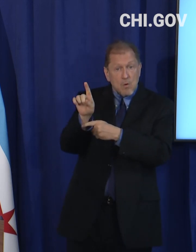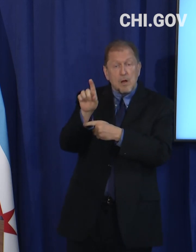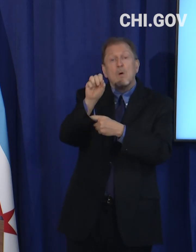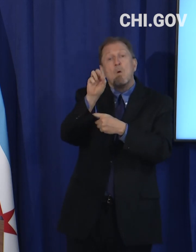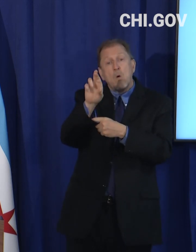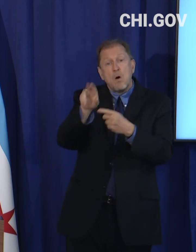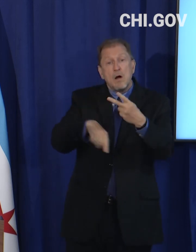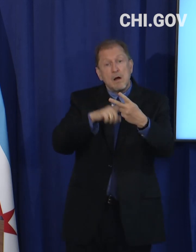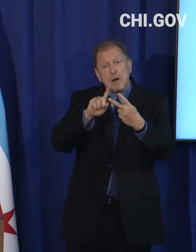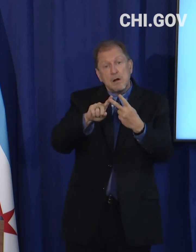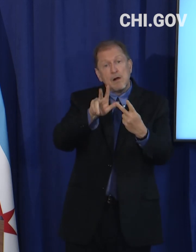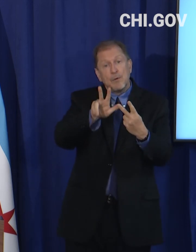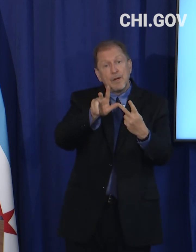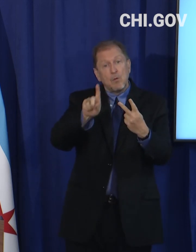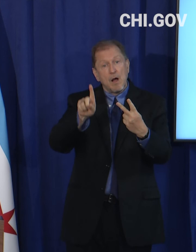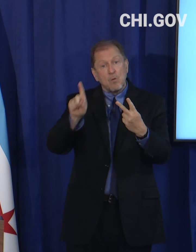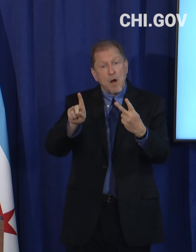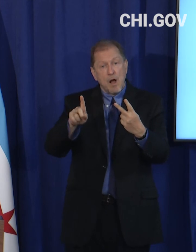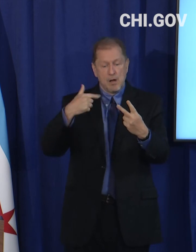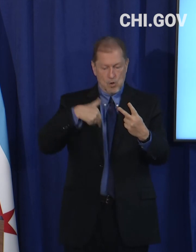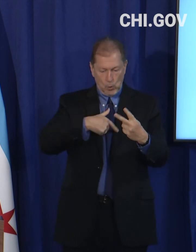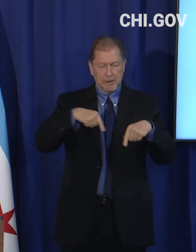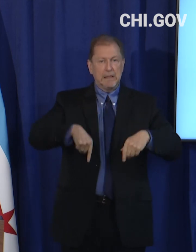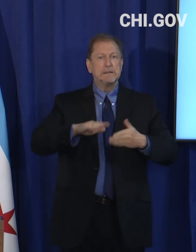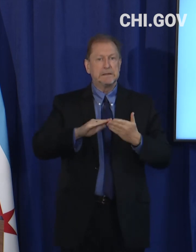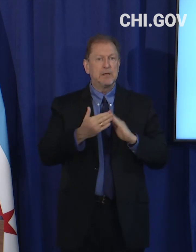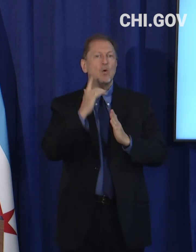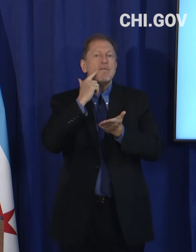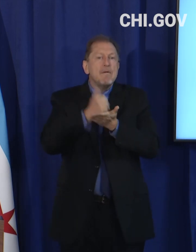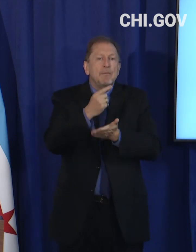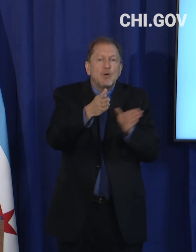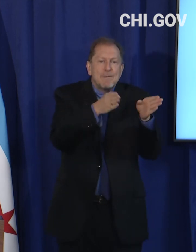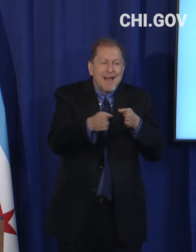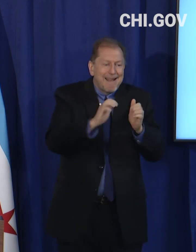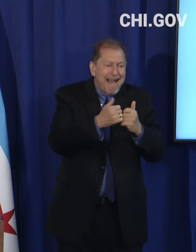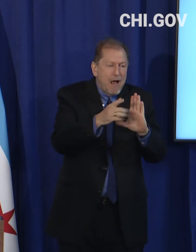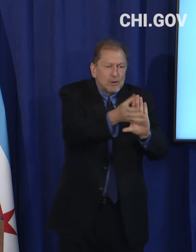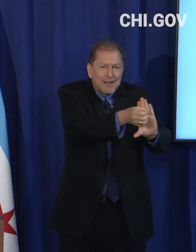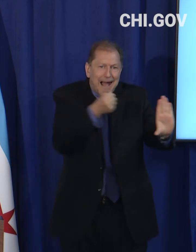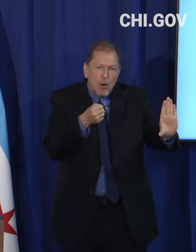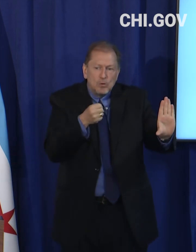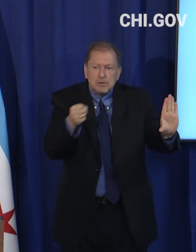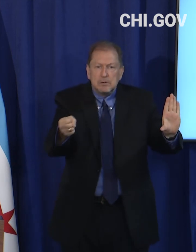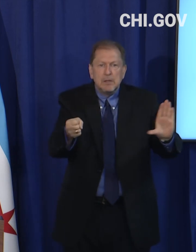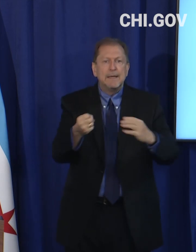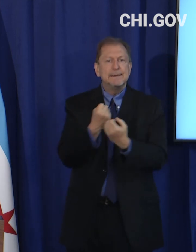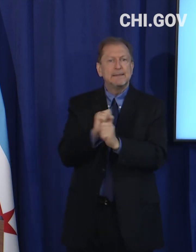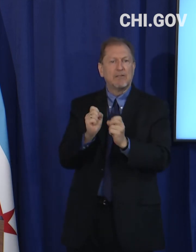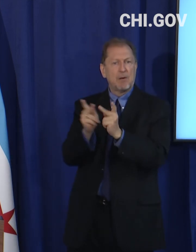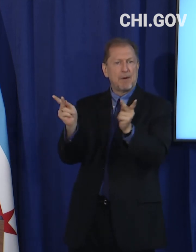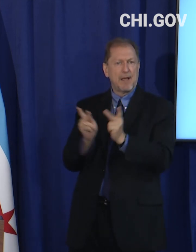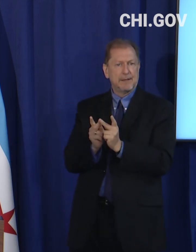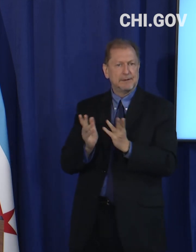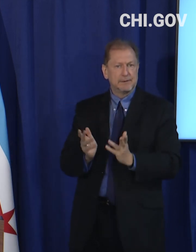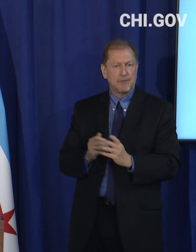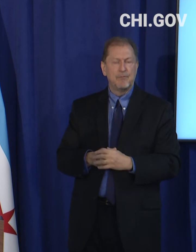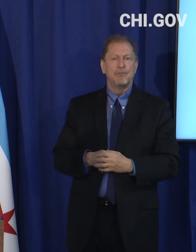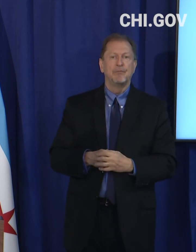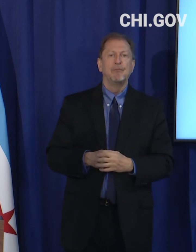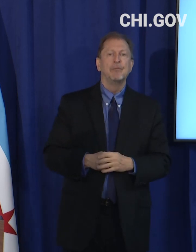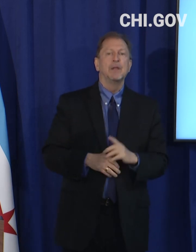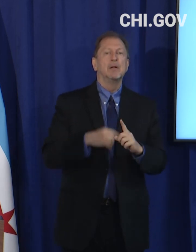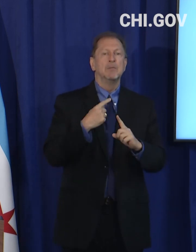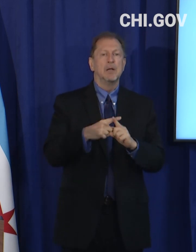311, and we can help you. We can help you with a plan to be safe. I also want to take a moment to thank